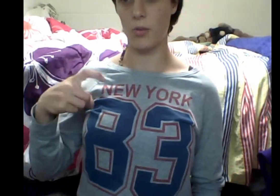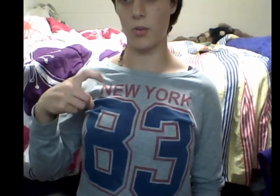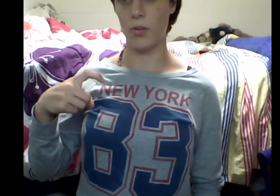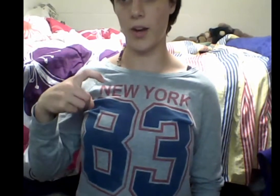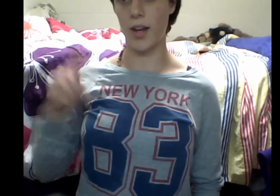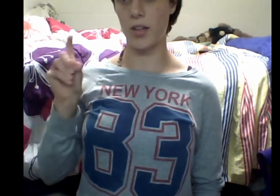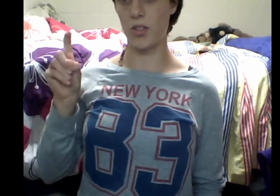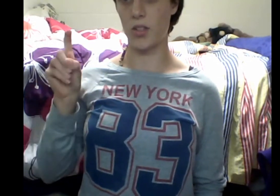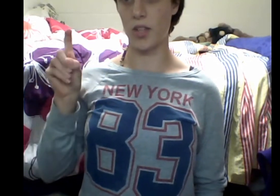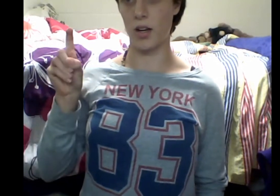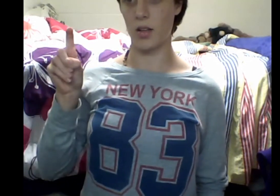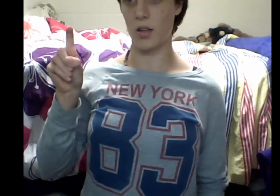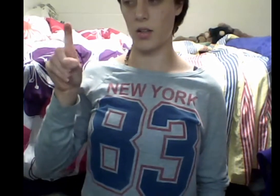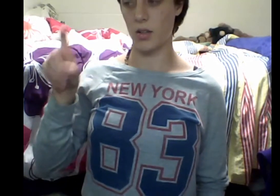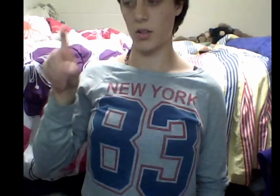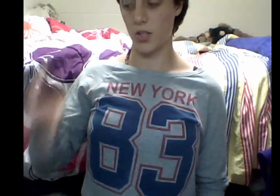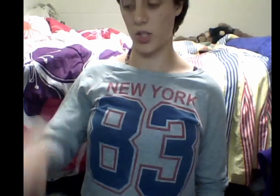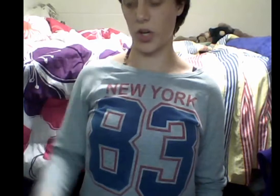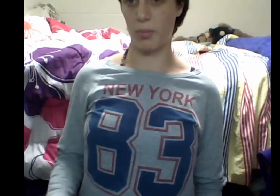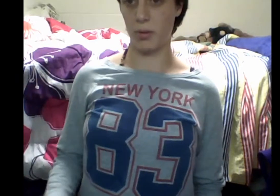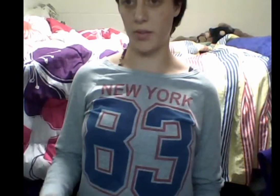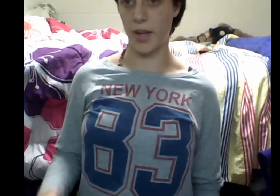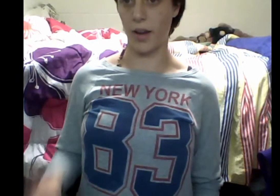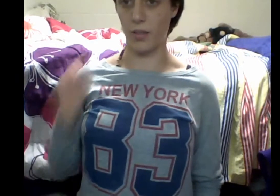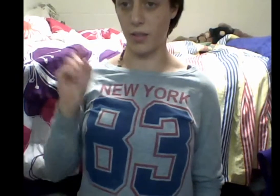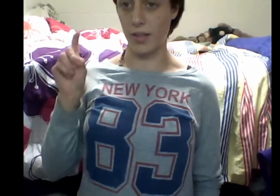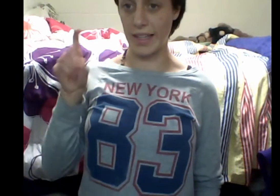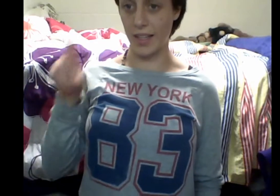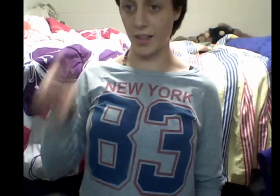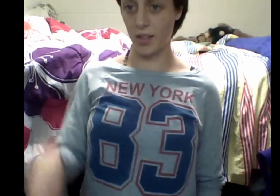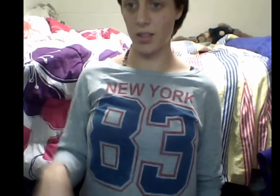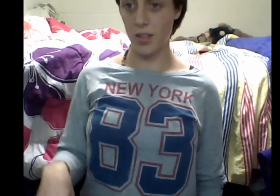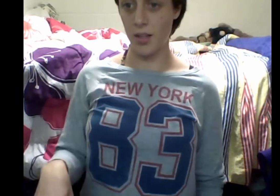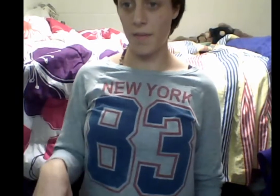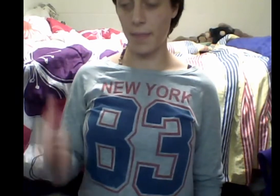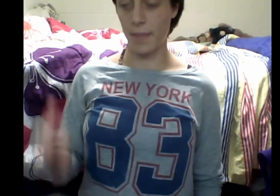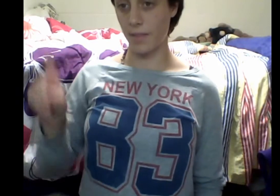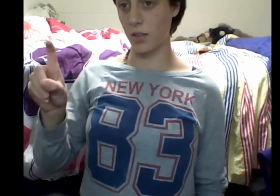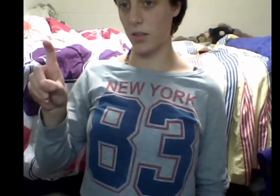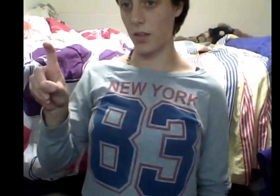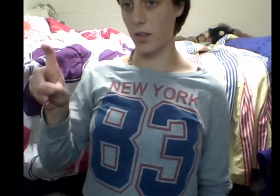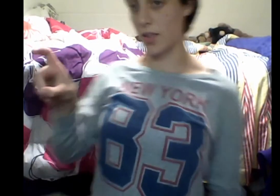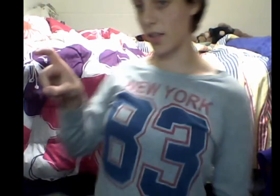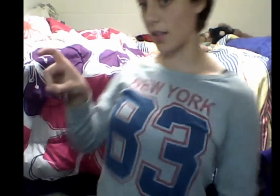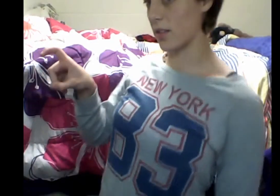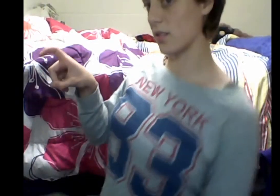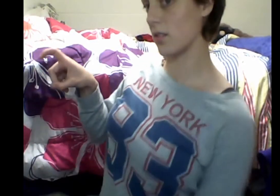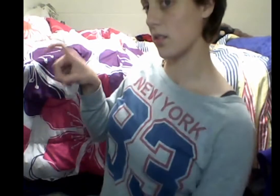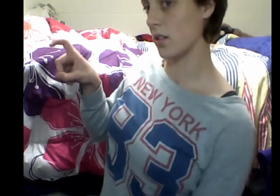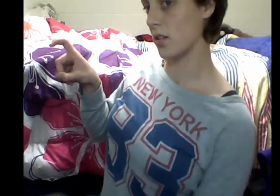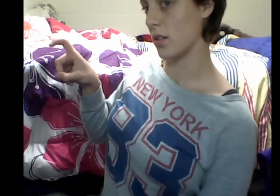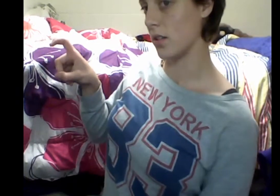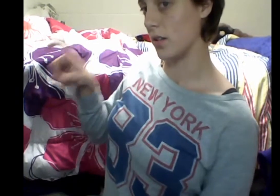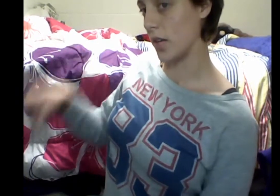your right hand and just kind of scrape down. Need. It's like this.